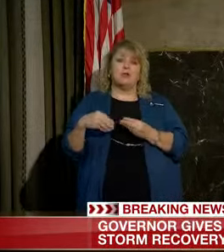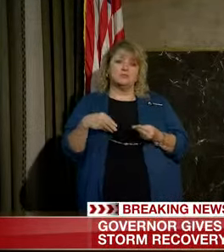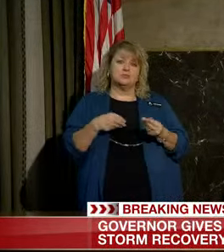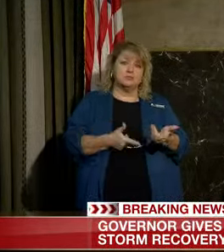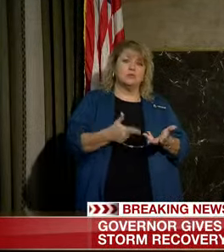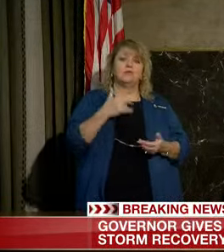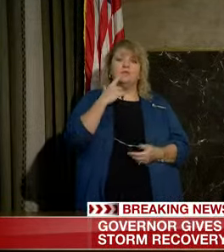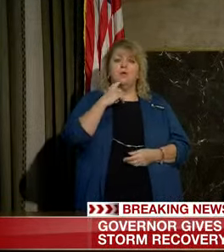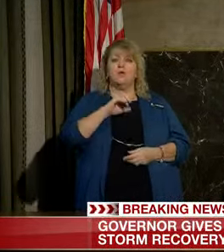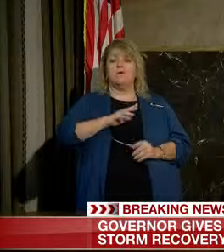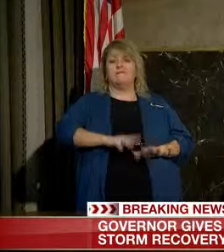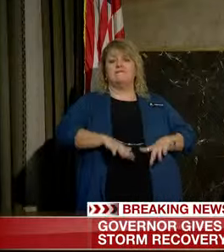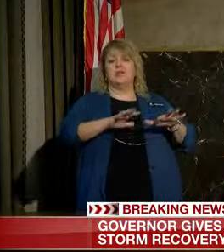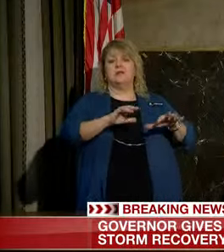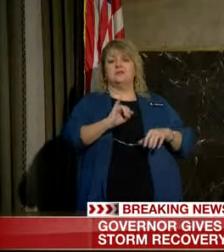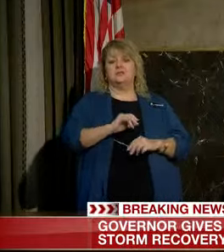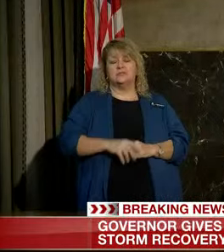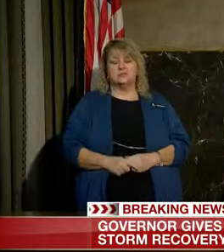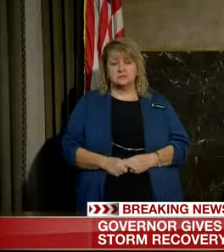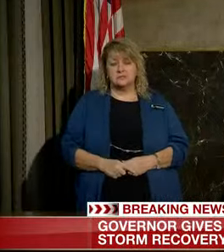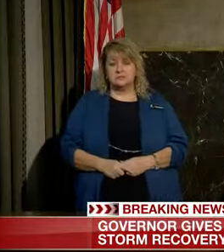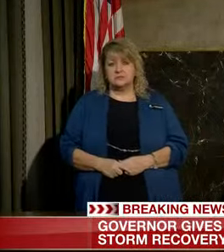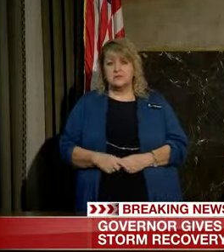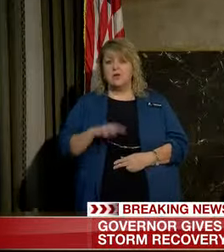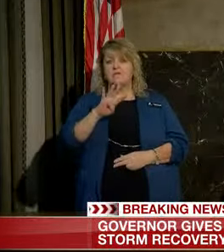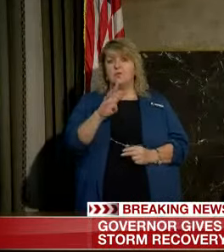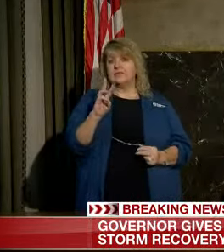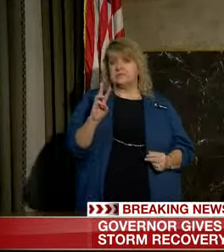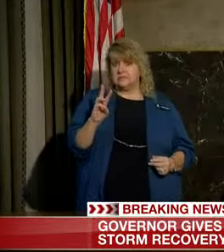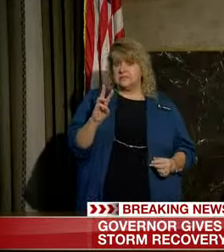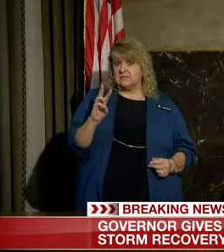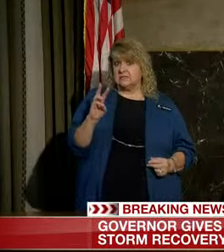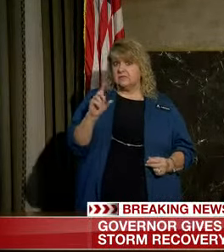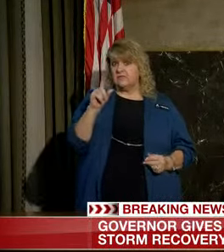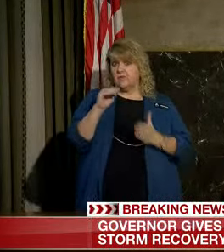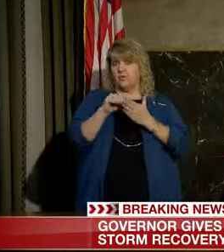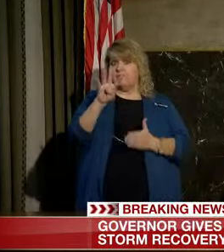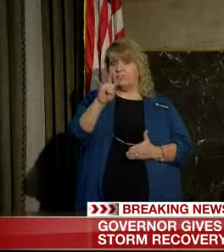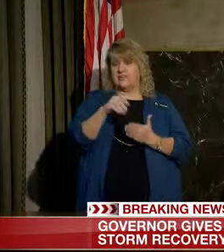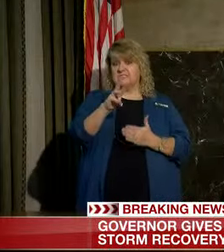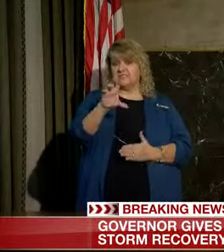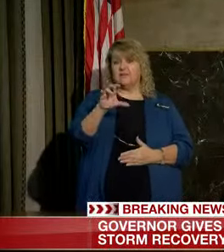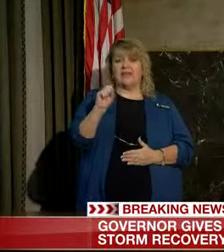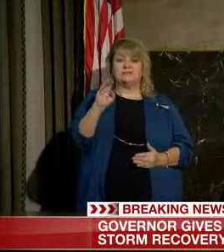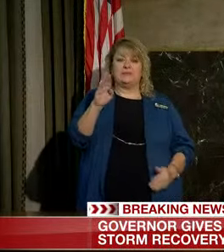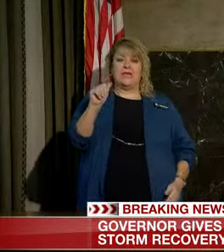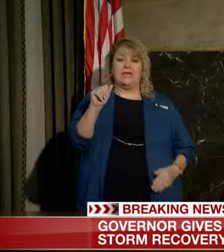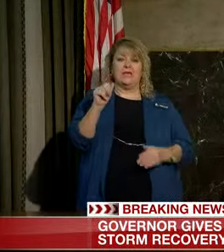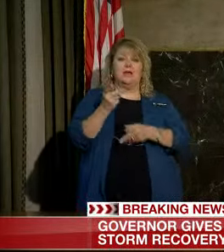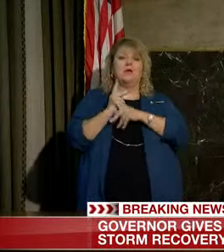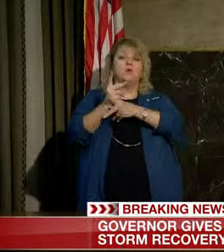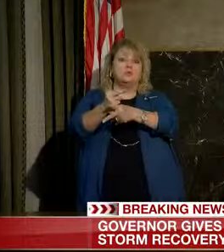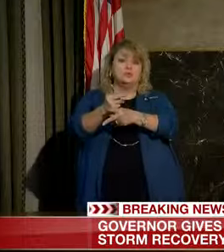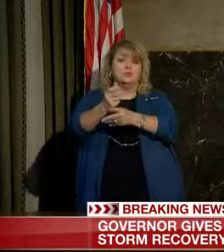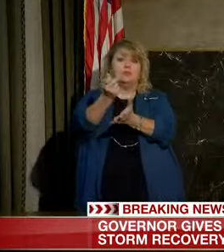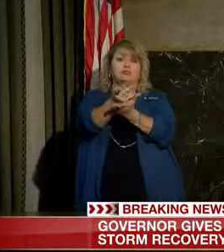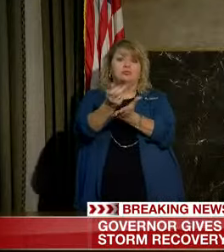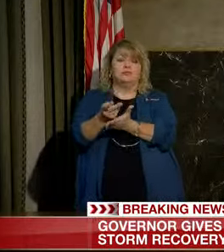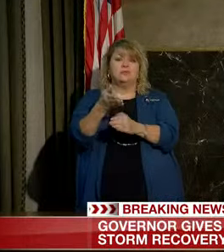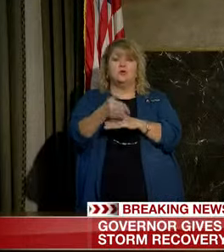far been paid out through the program. And about 4,600 SBA loans have been approved for